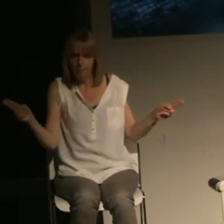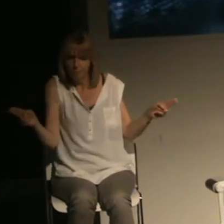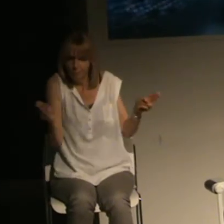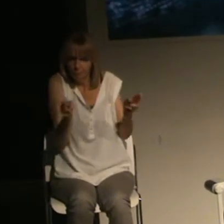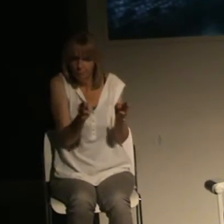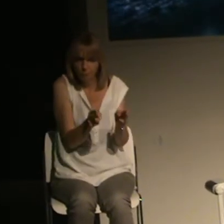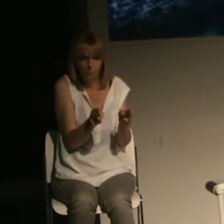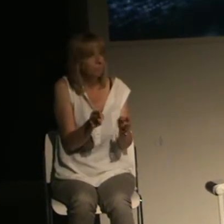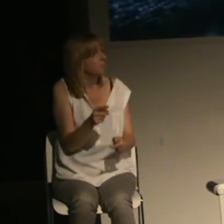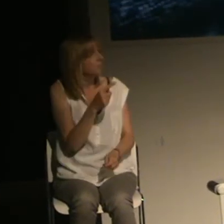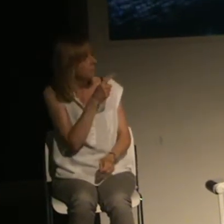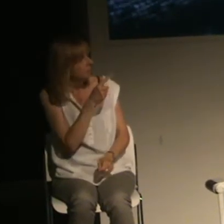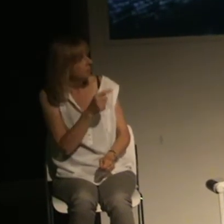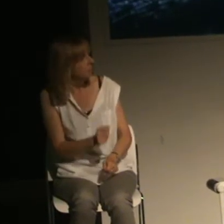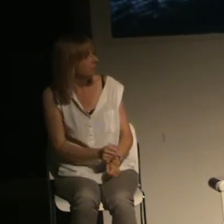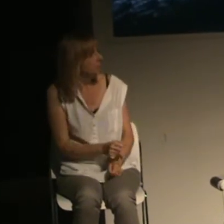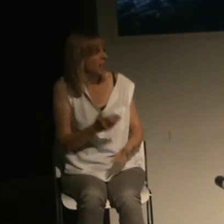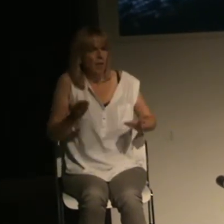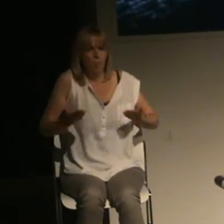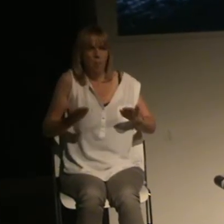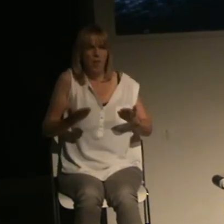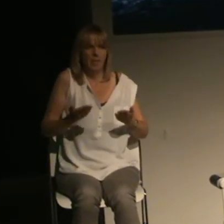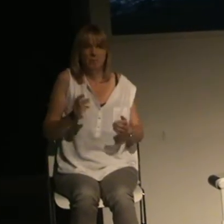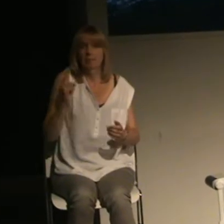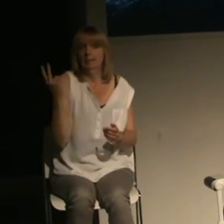one. And he weighs about twice as